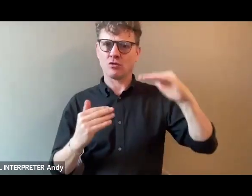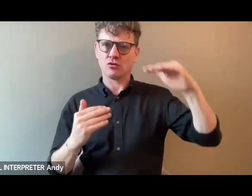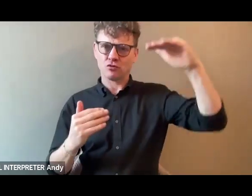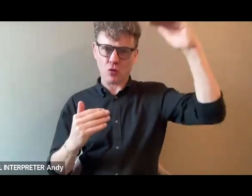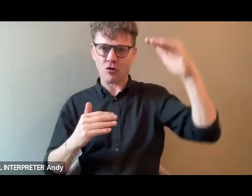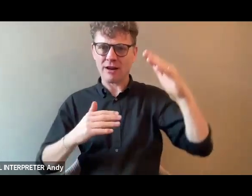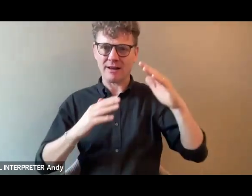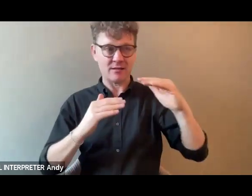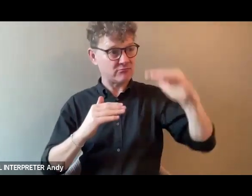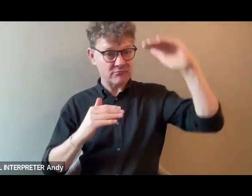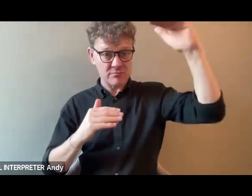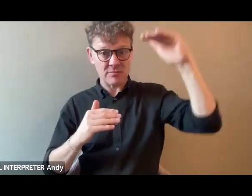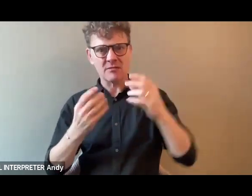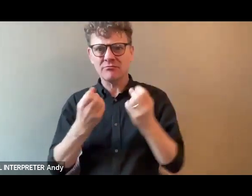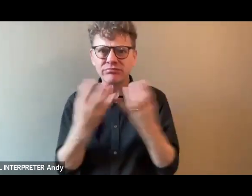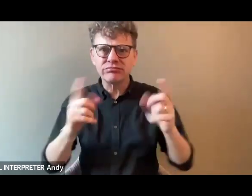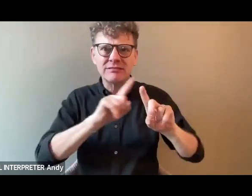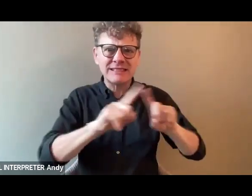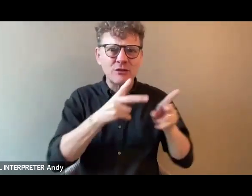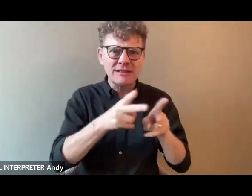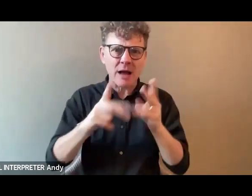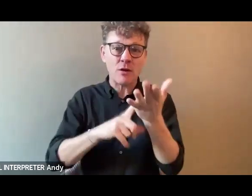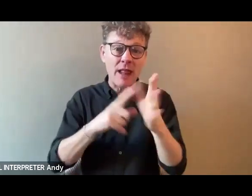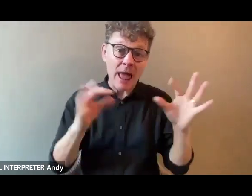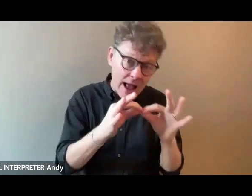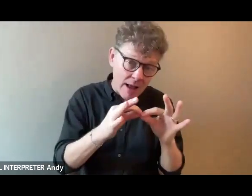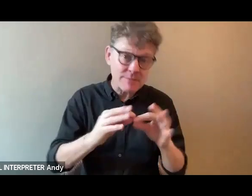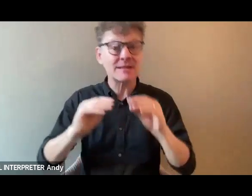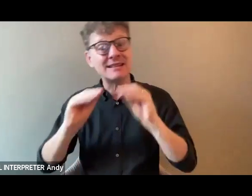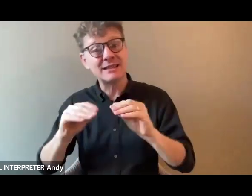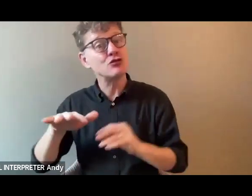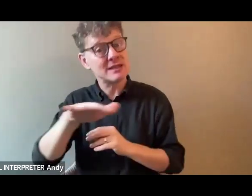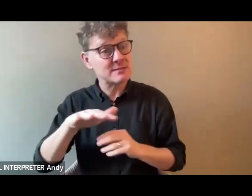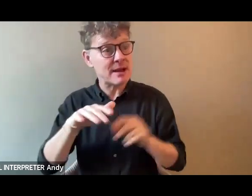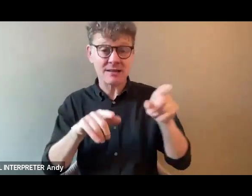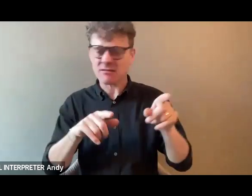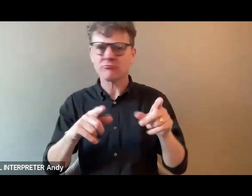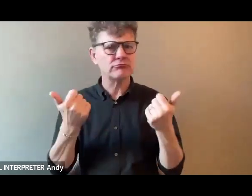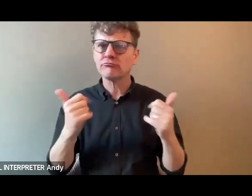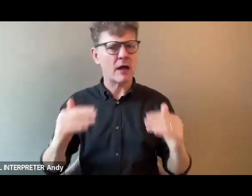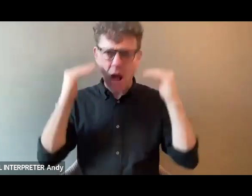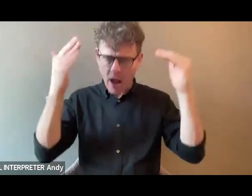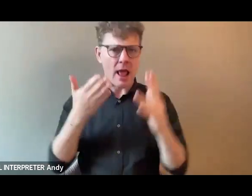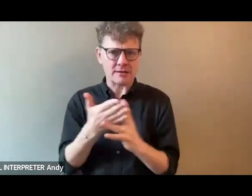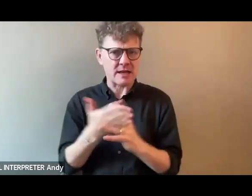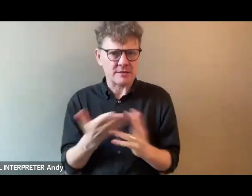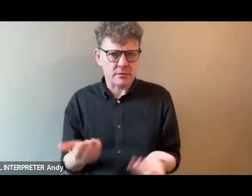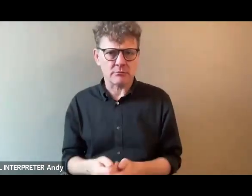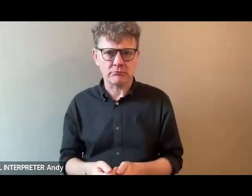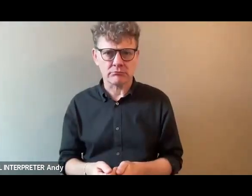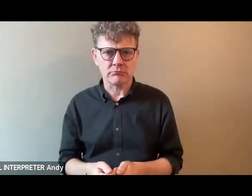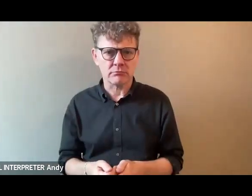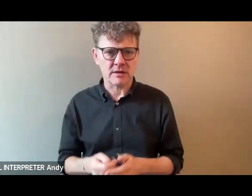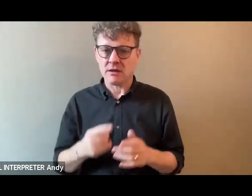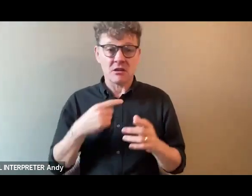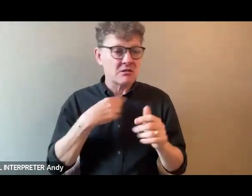with multiple types of labs in it and teaching spaces, and it is highly accessible. And the interviews